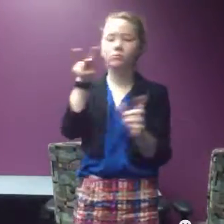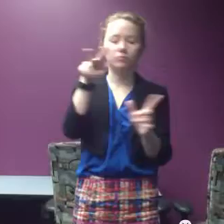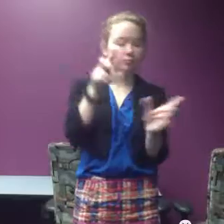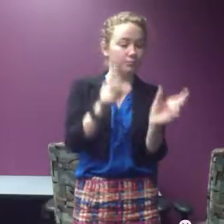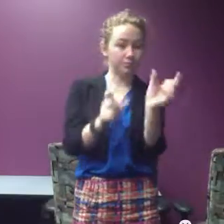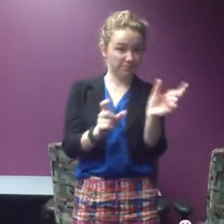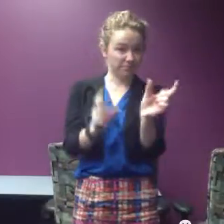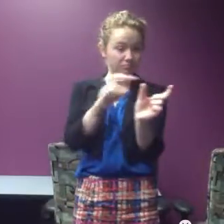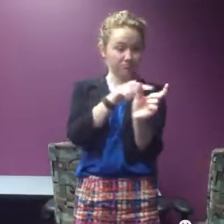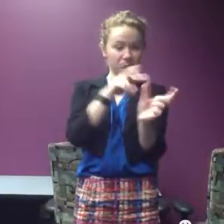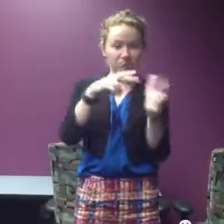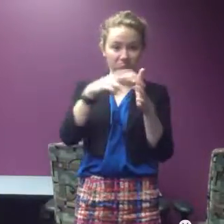around.